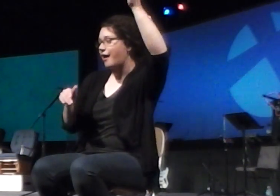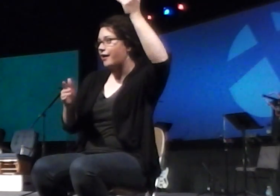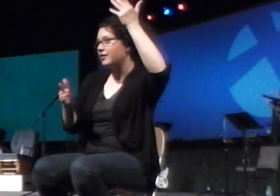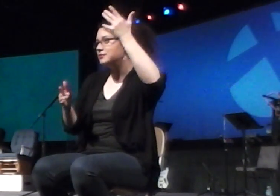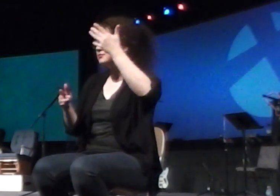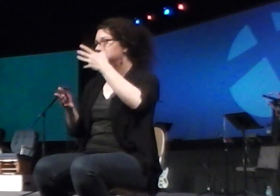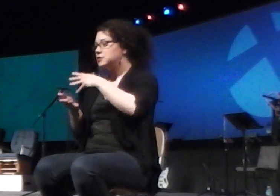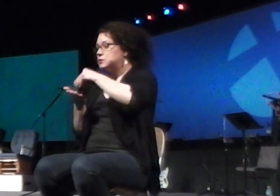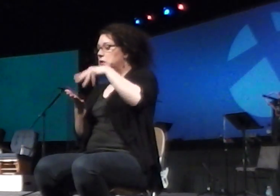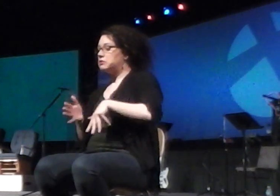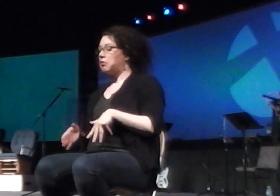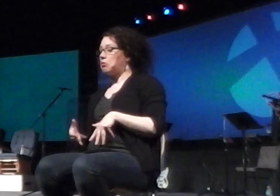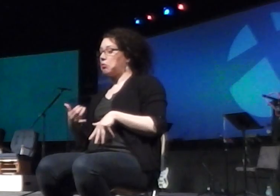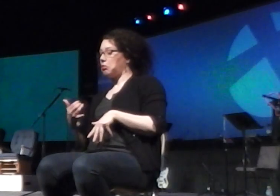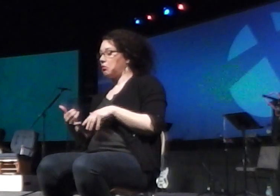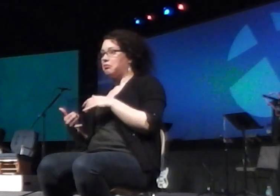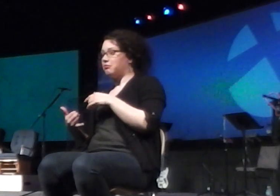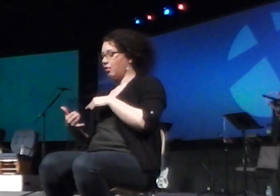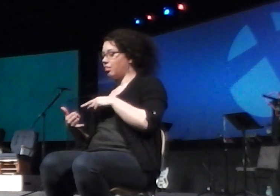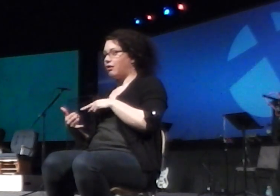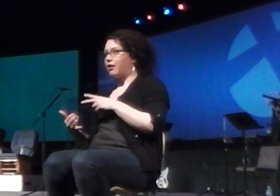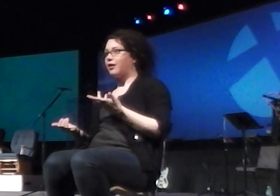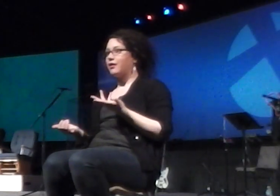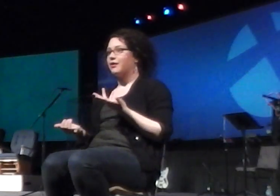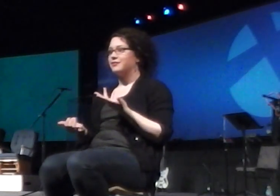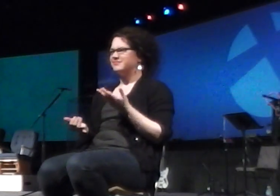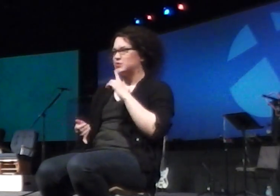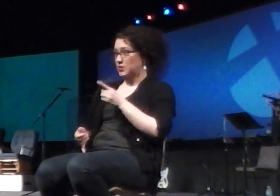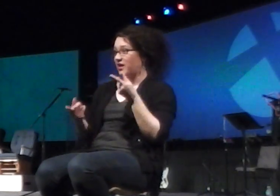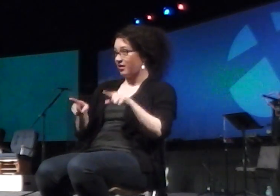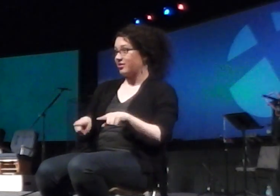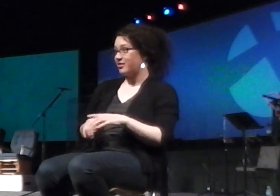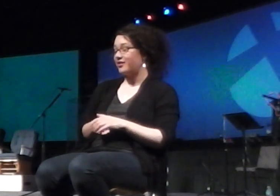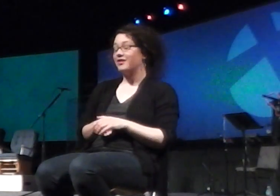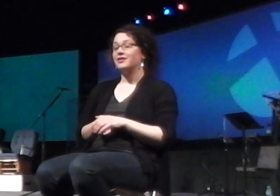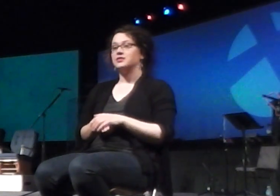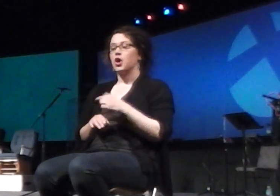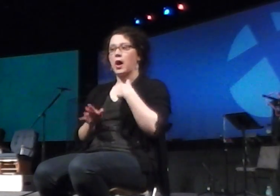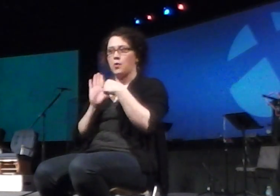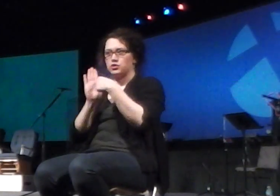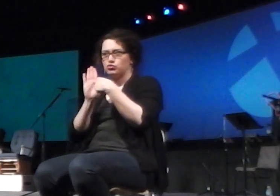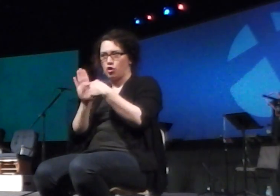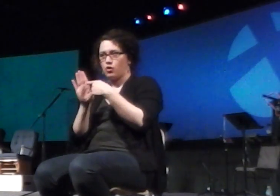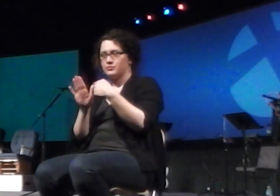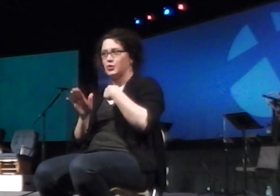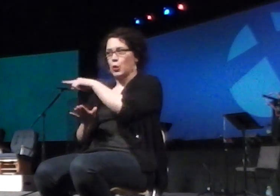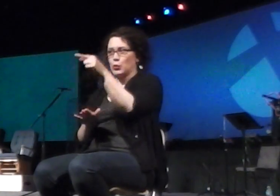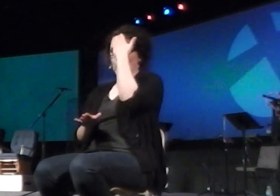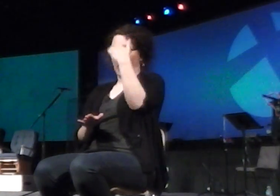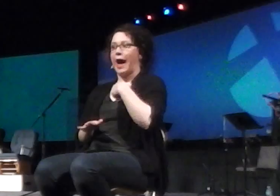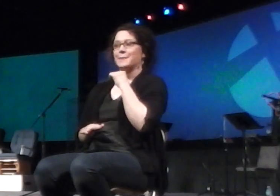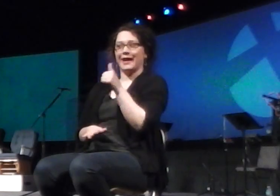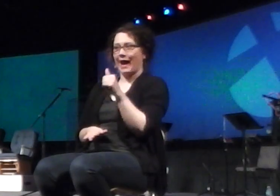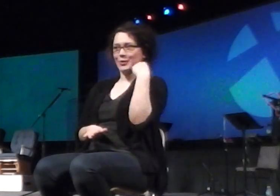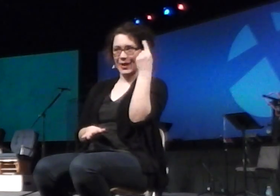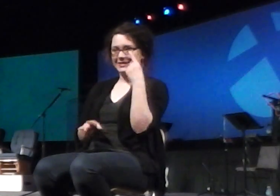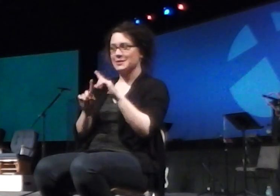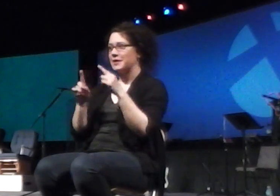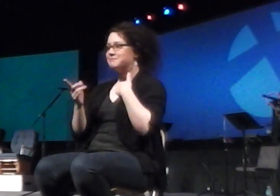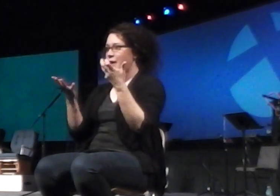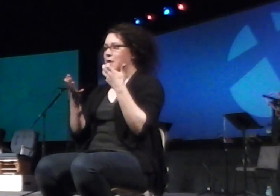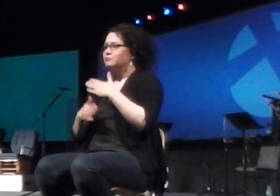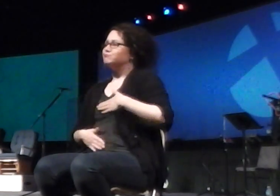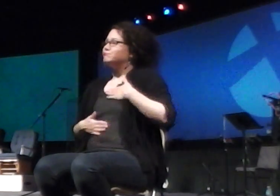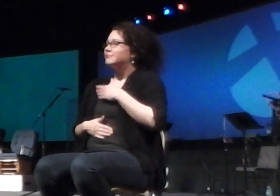hear it any longer. So this is a real thing. So just to illustrate this, so you know I'm not crazy, I wanted to have a little bit of fun with this if we could this